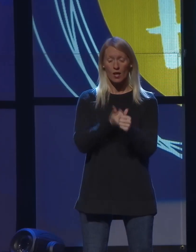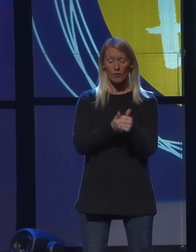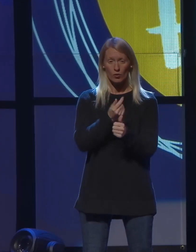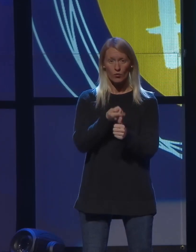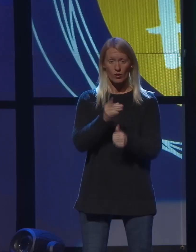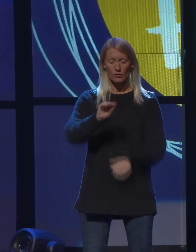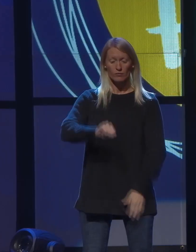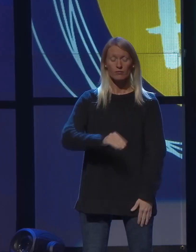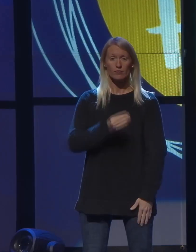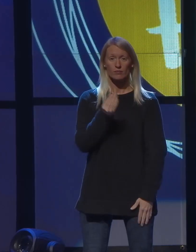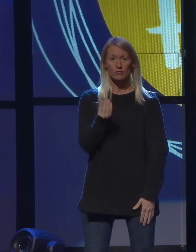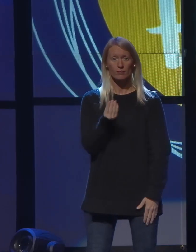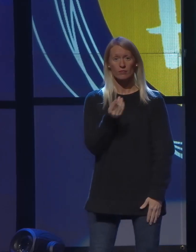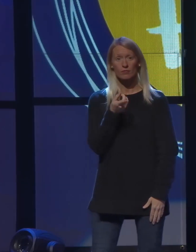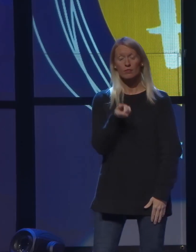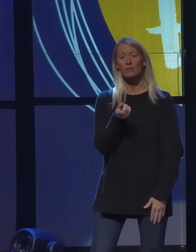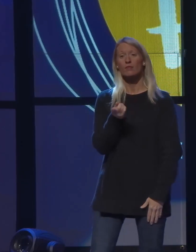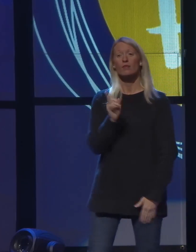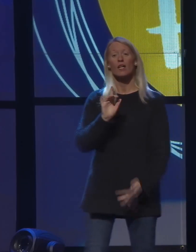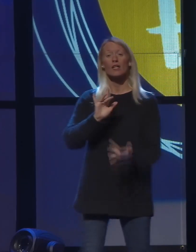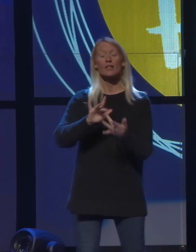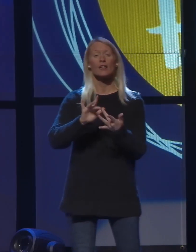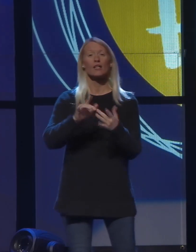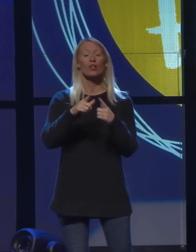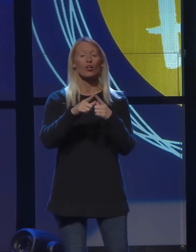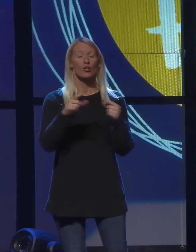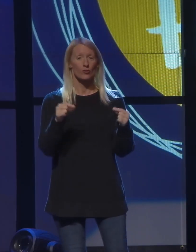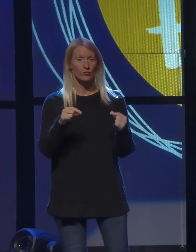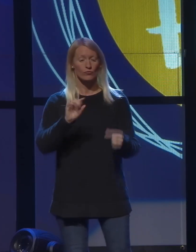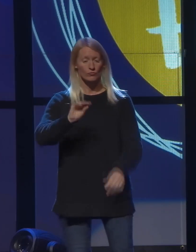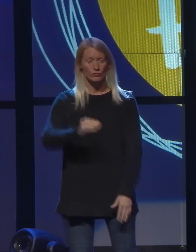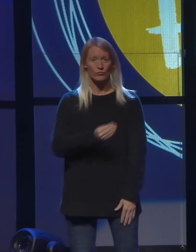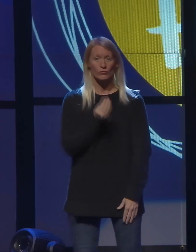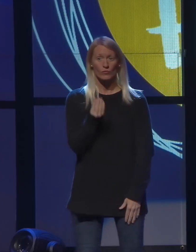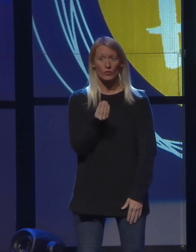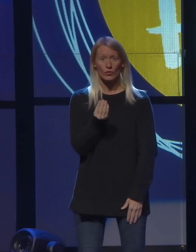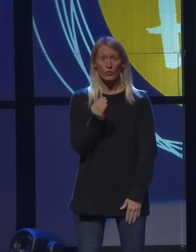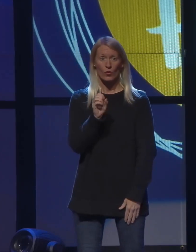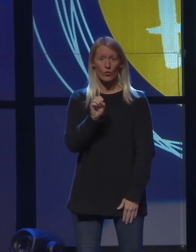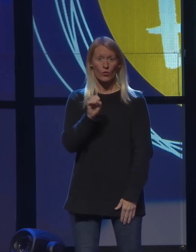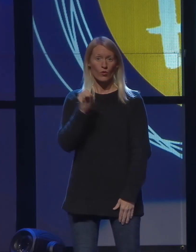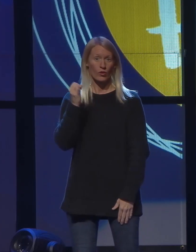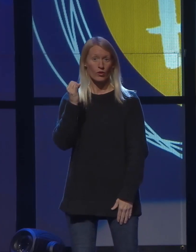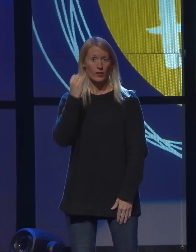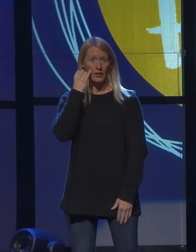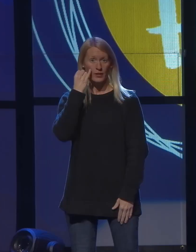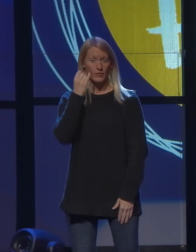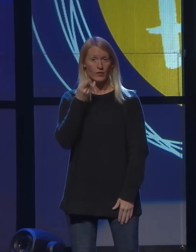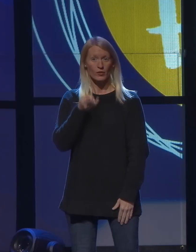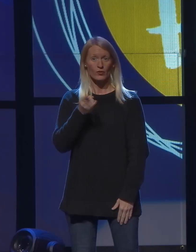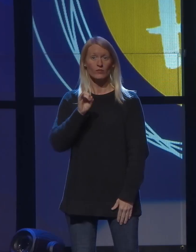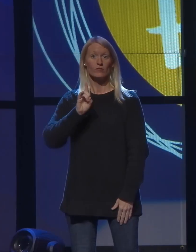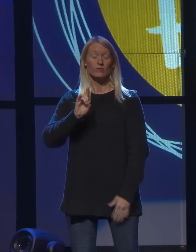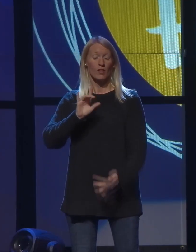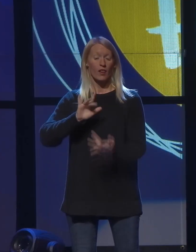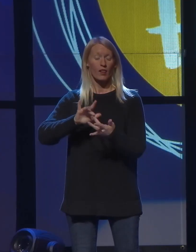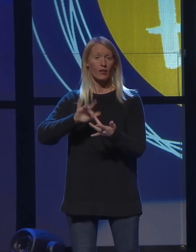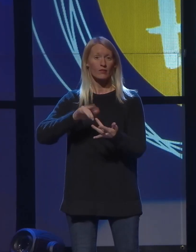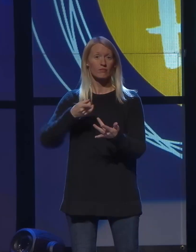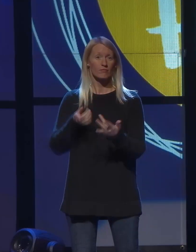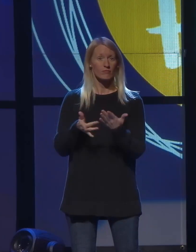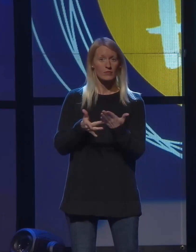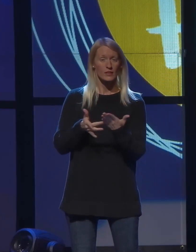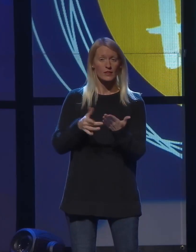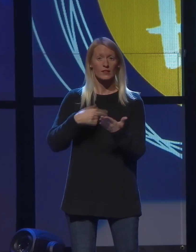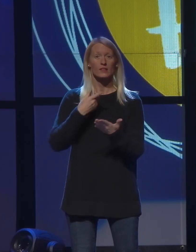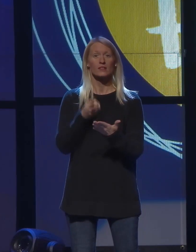those out? You can grab those Connect cards, or if you're super tech savvy, we do have the app where you can click on that, and you can